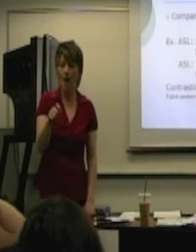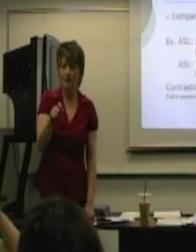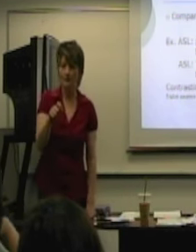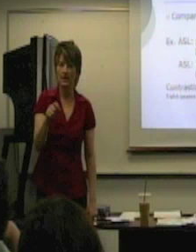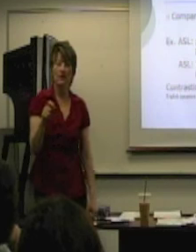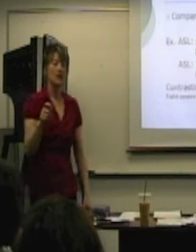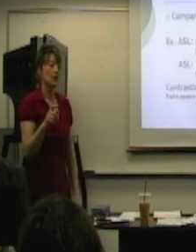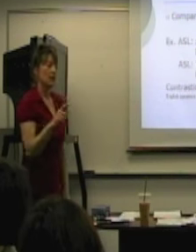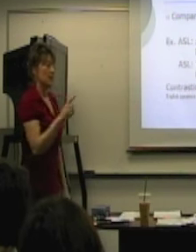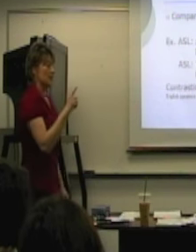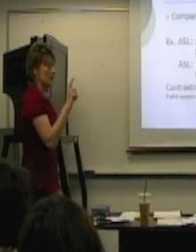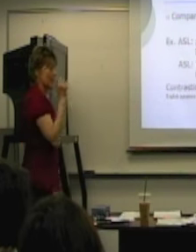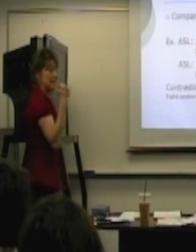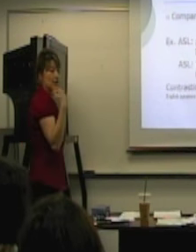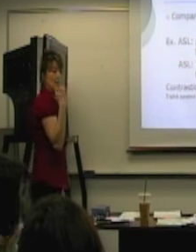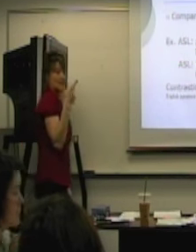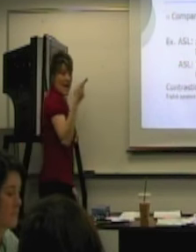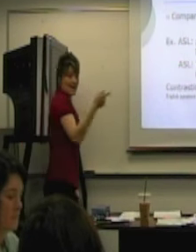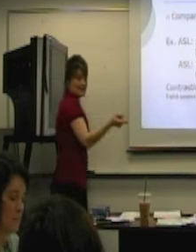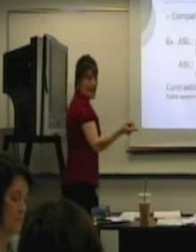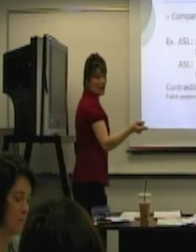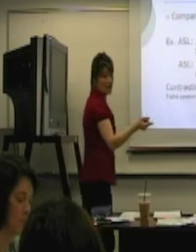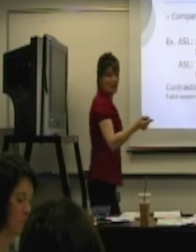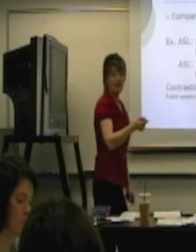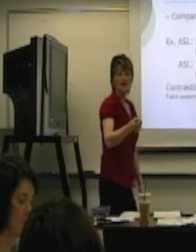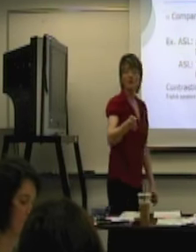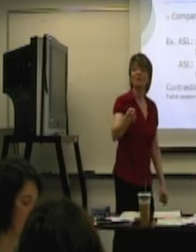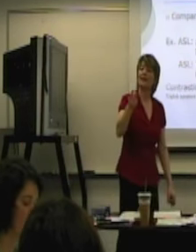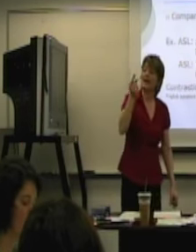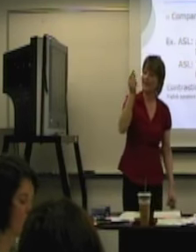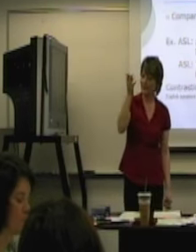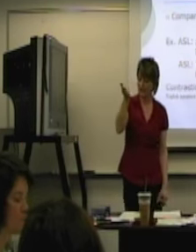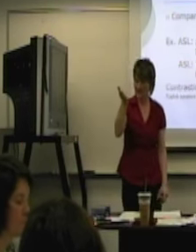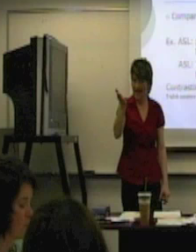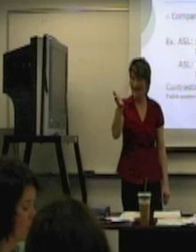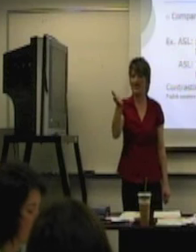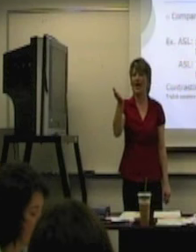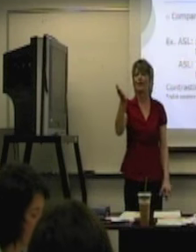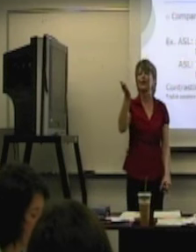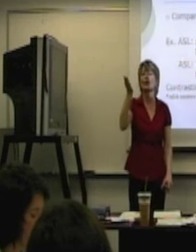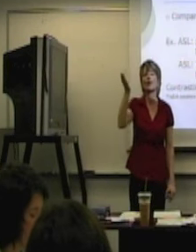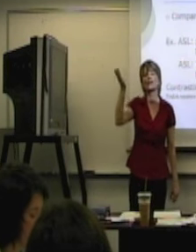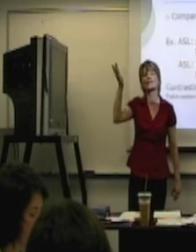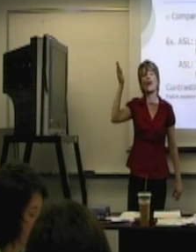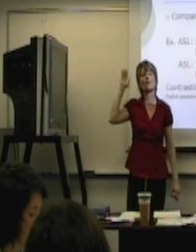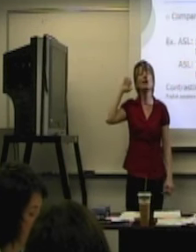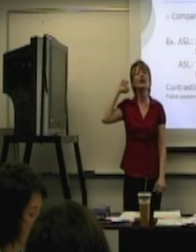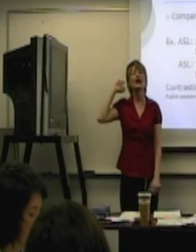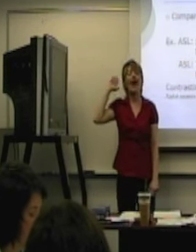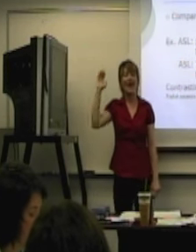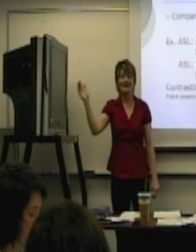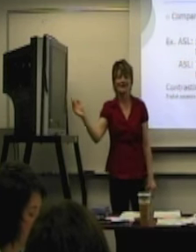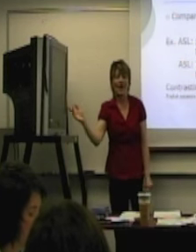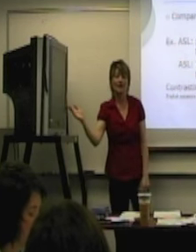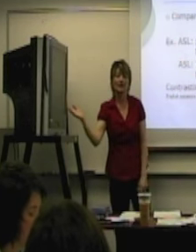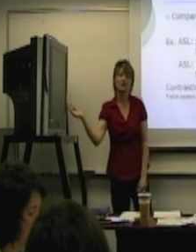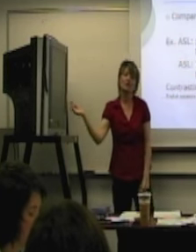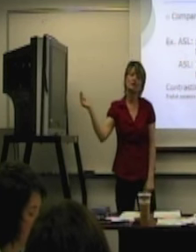from English into ASL. But now here's the caveat. We're working from ASL into